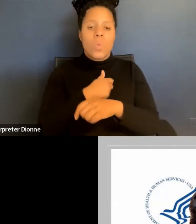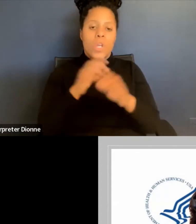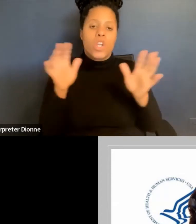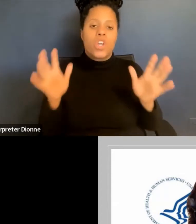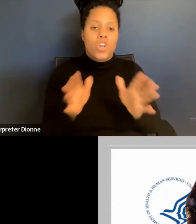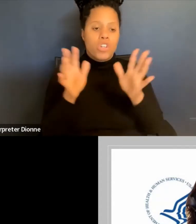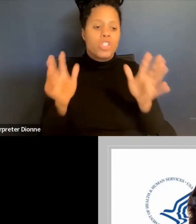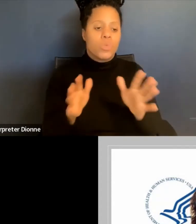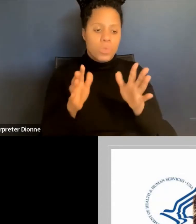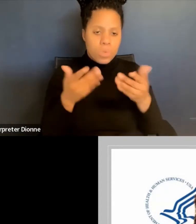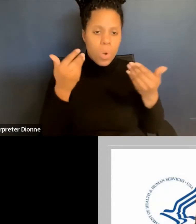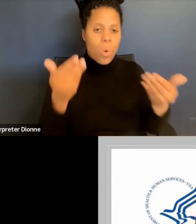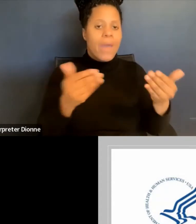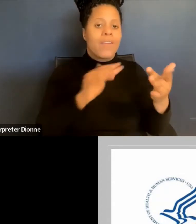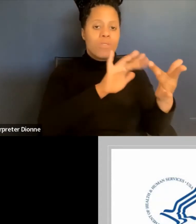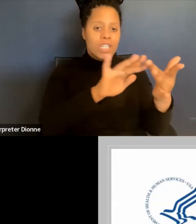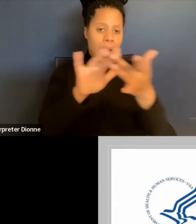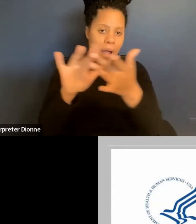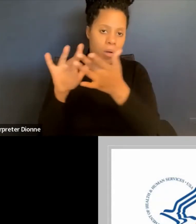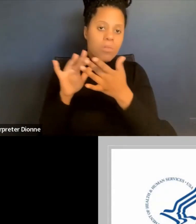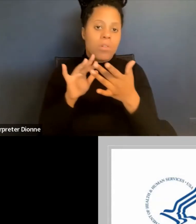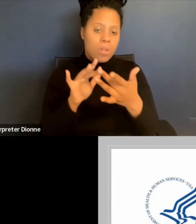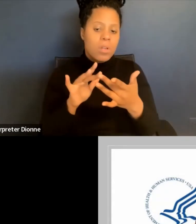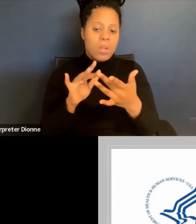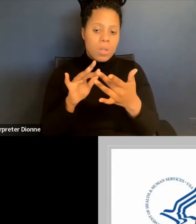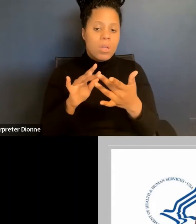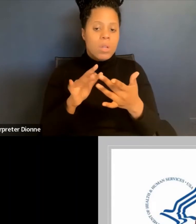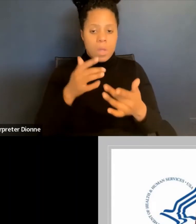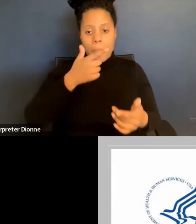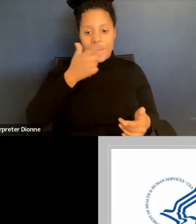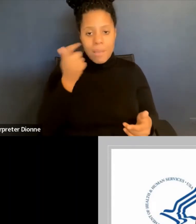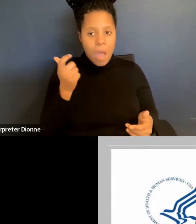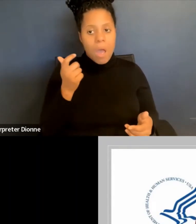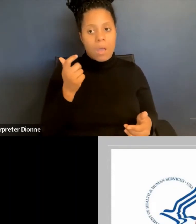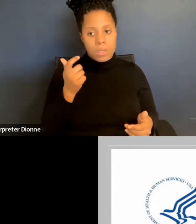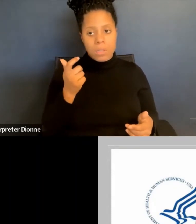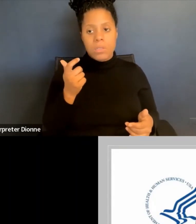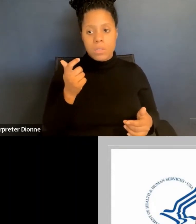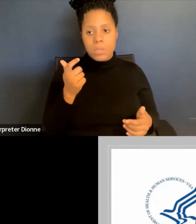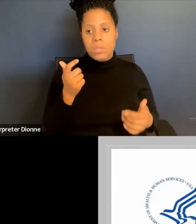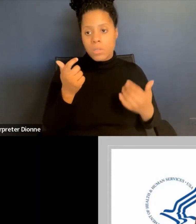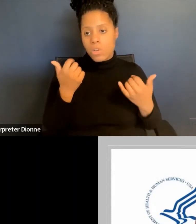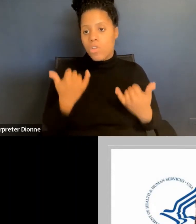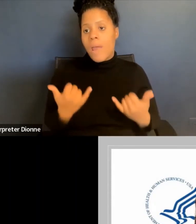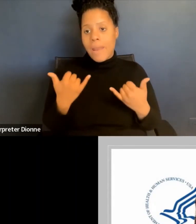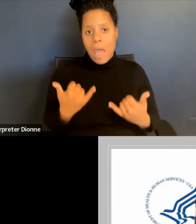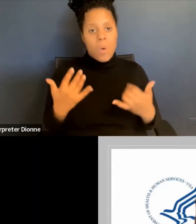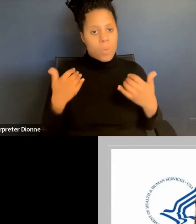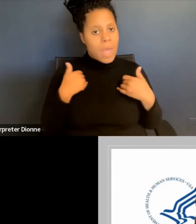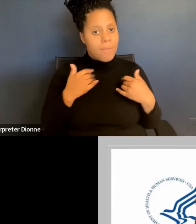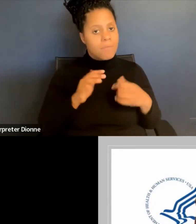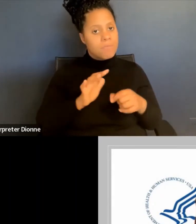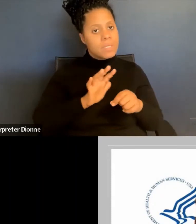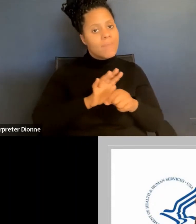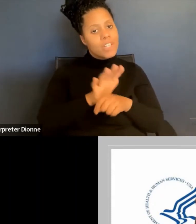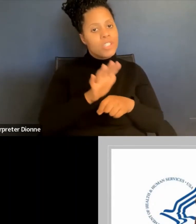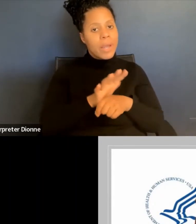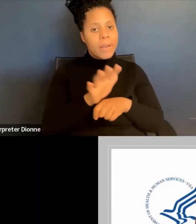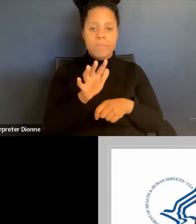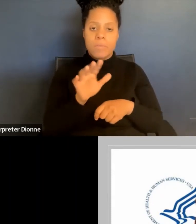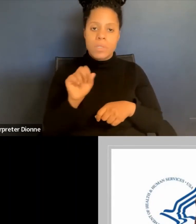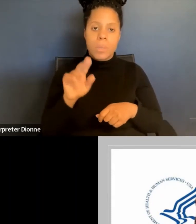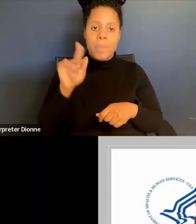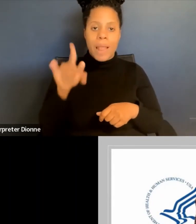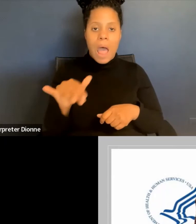out and make those connections because, we are at a point again now where there is sufficient supply and